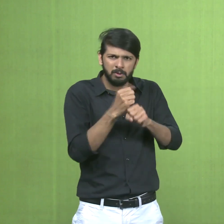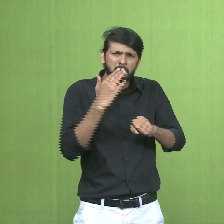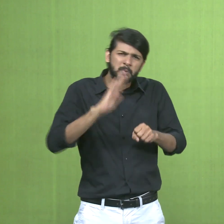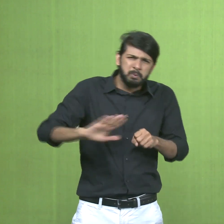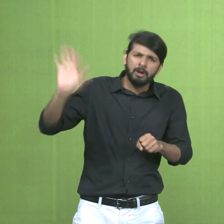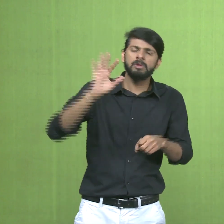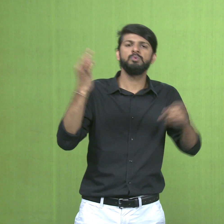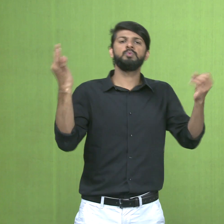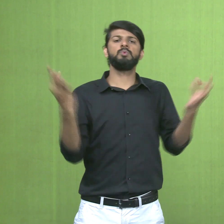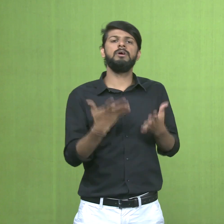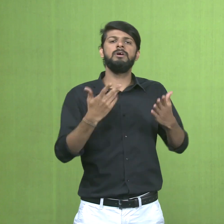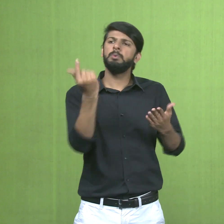period contemporary,